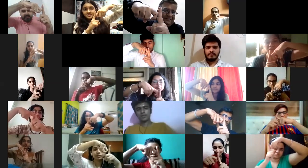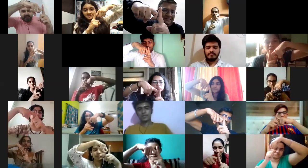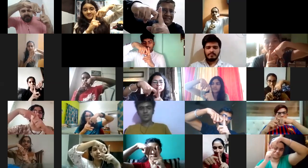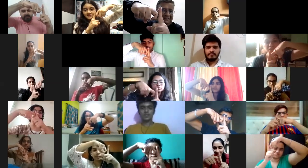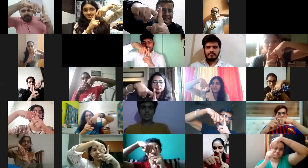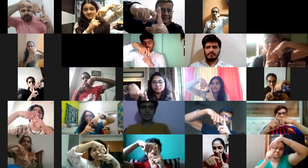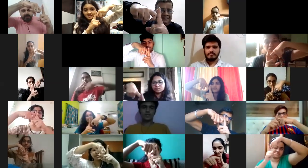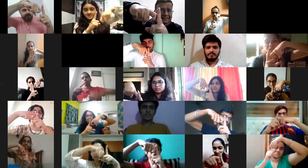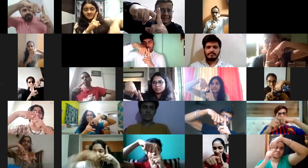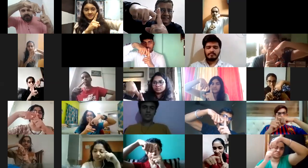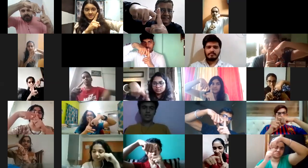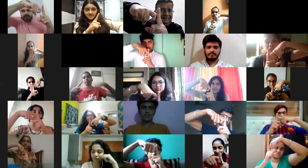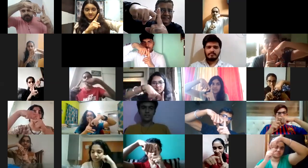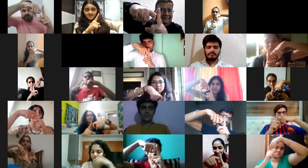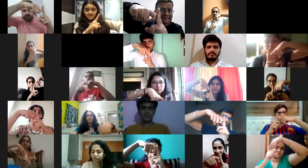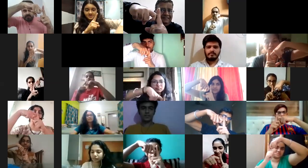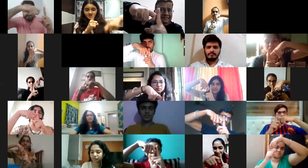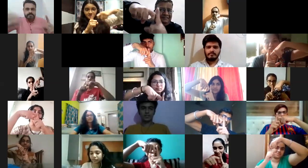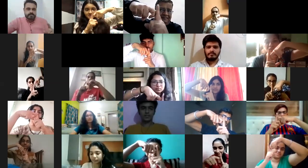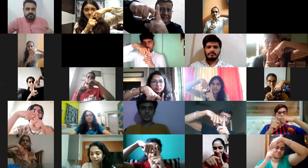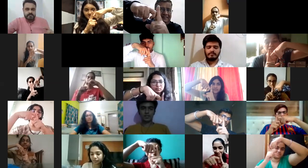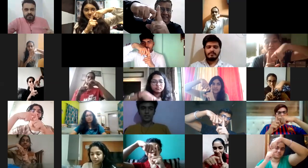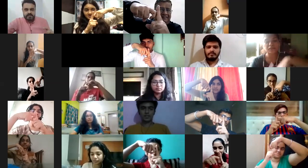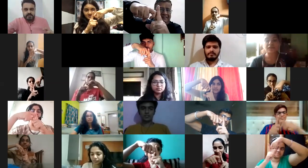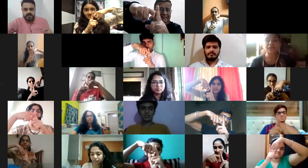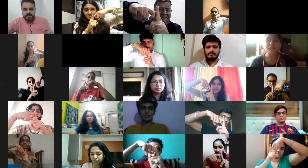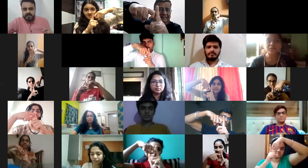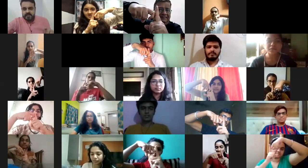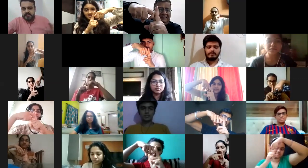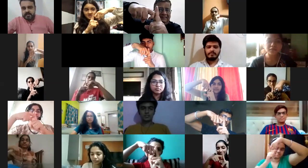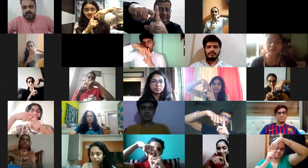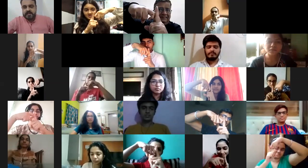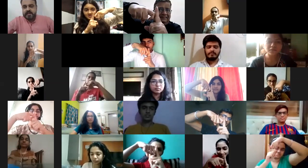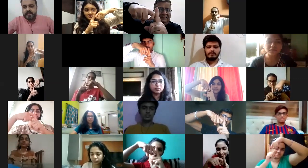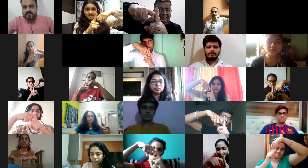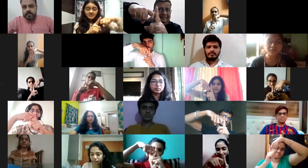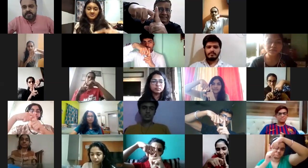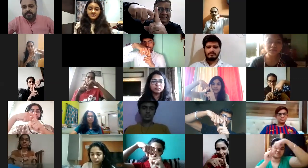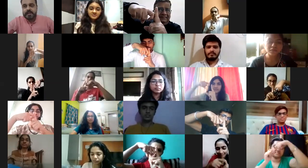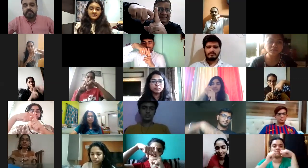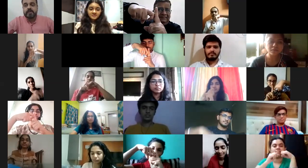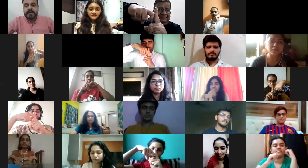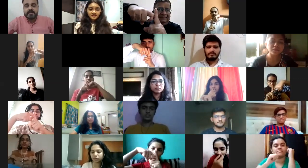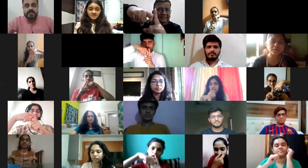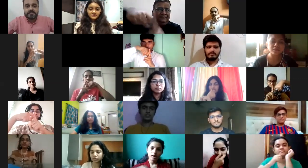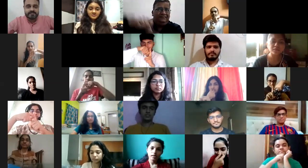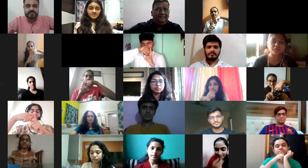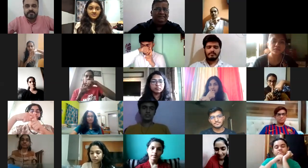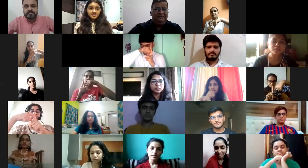K, alphabet K, it looks like a K. Yeah. Then the next most simple alphabet is